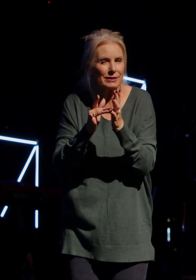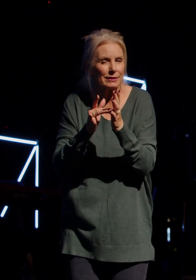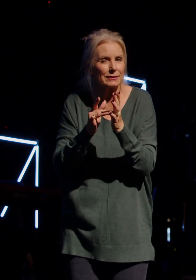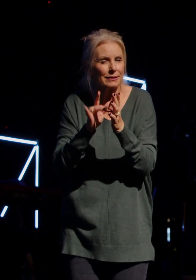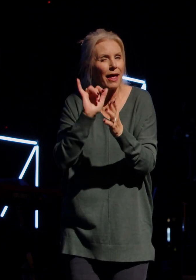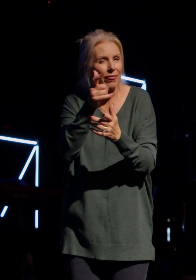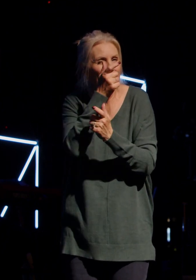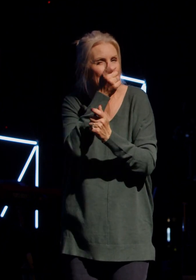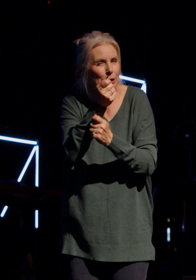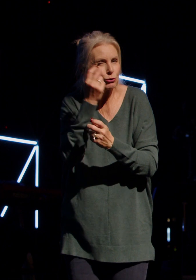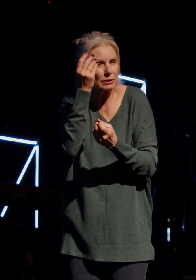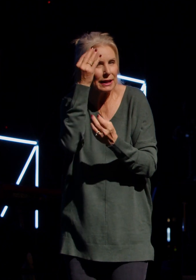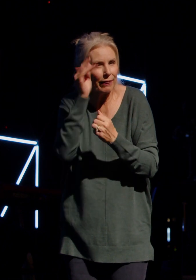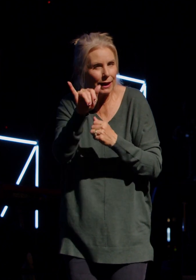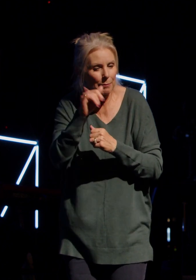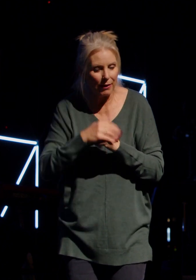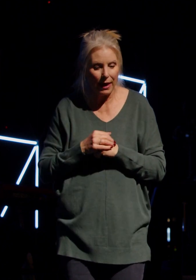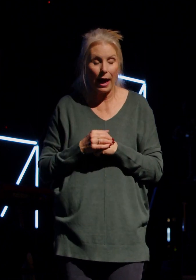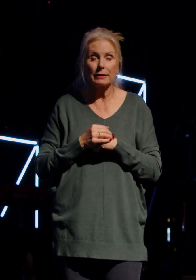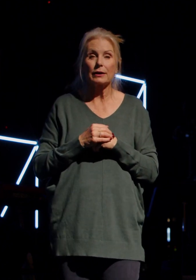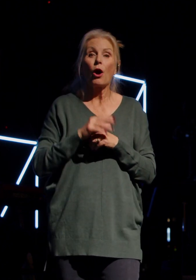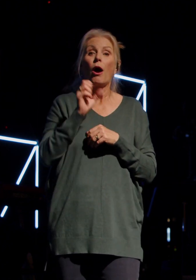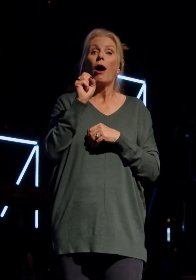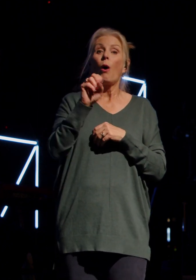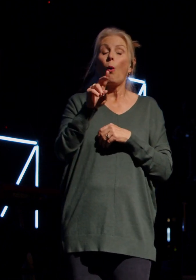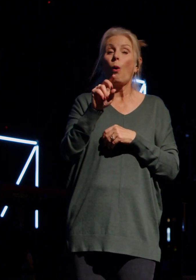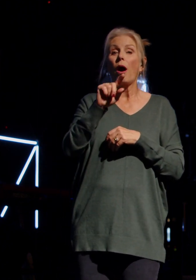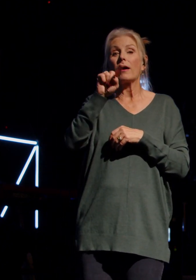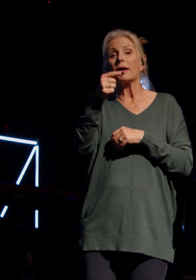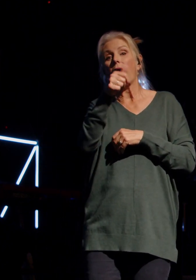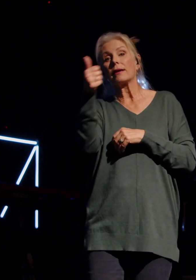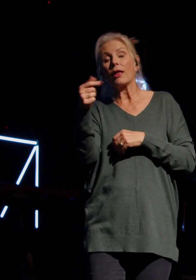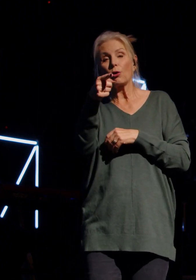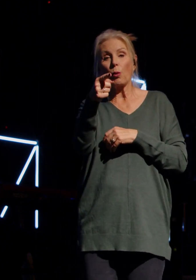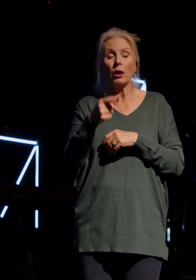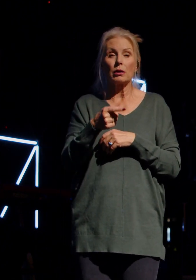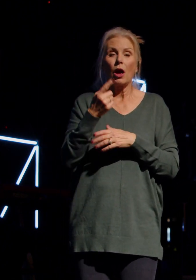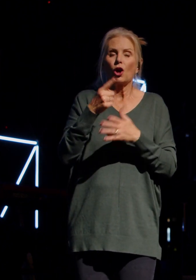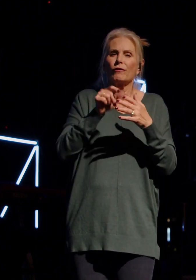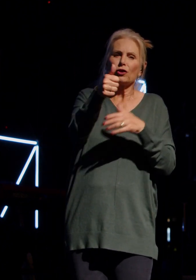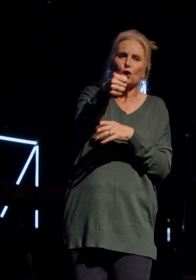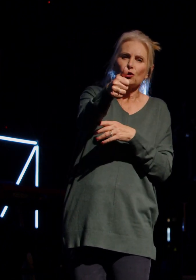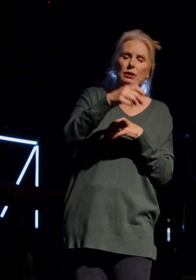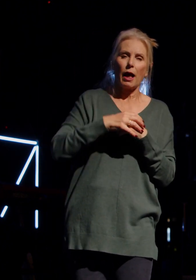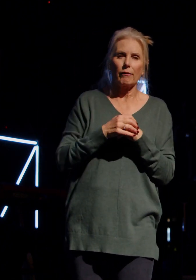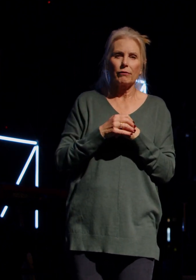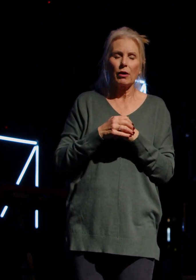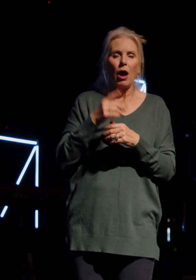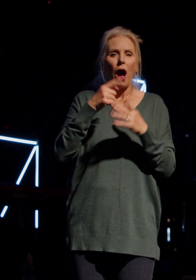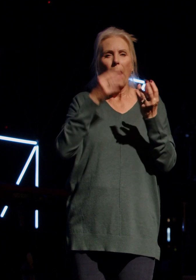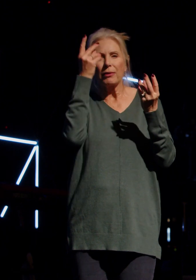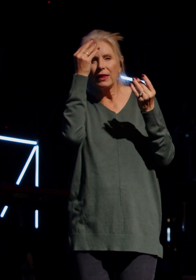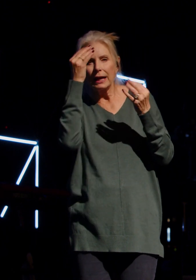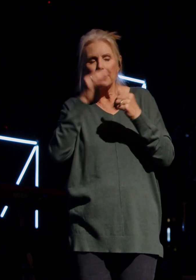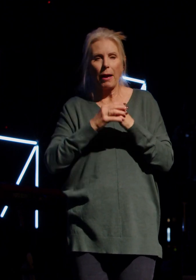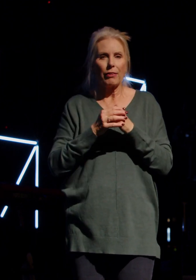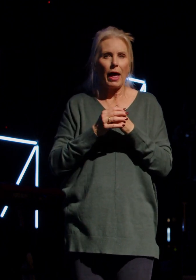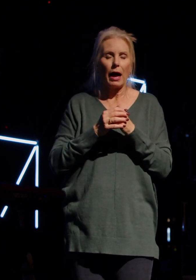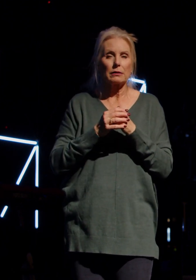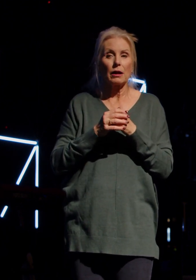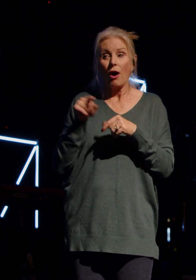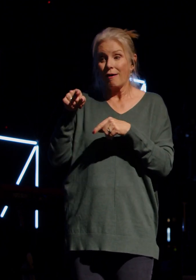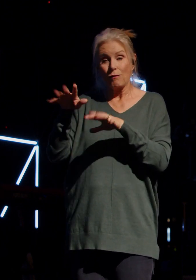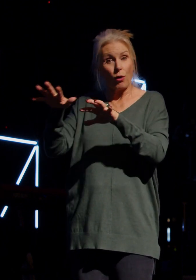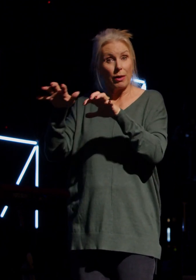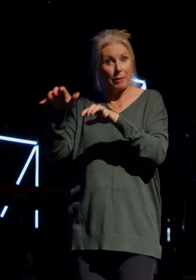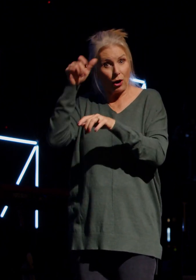of you coming to Jesus? Is anything keeping you from coming from him? I mean, even for this paralyzed man, it was the crowd, it was the ladder, it was the roof, it